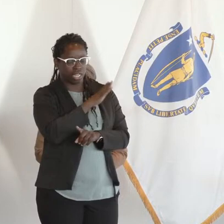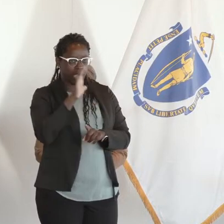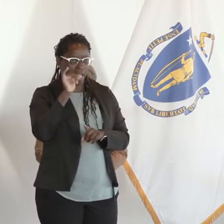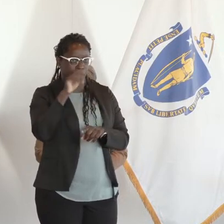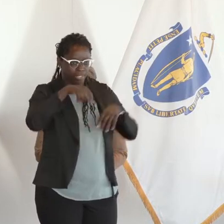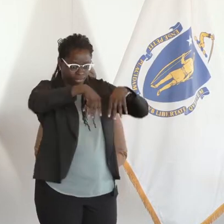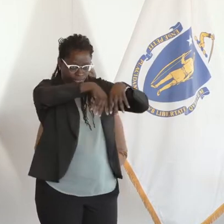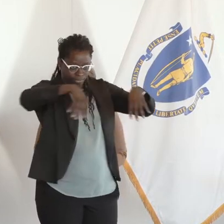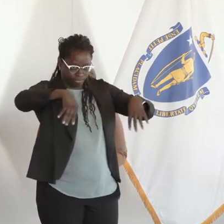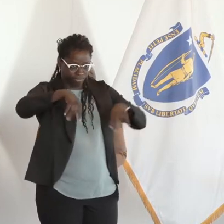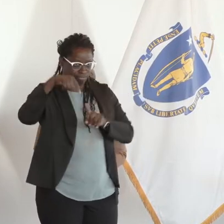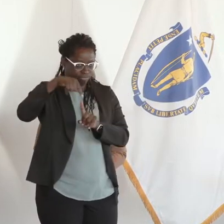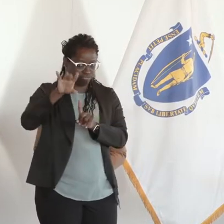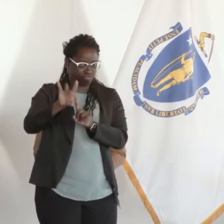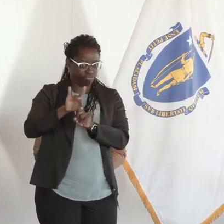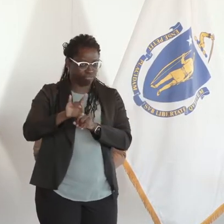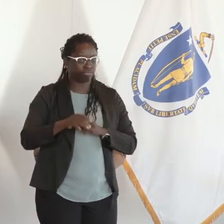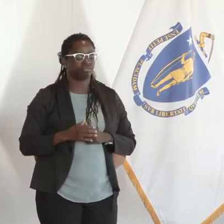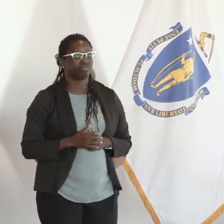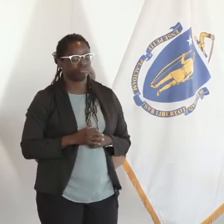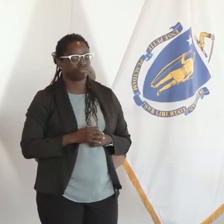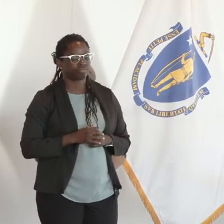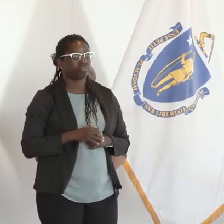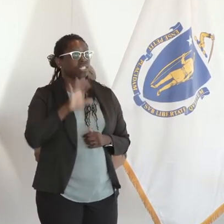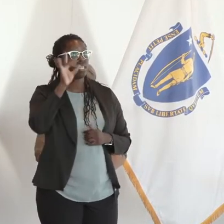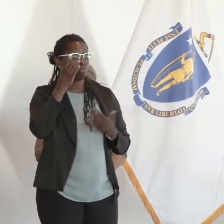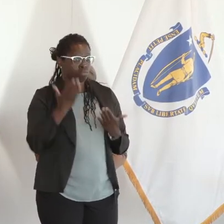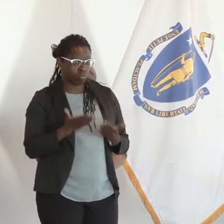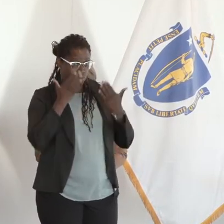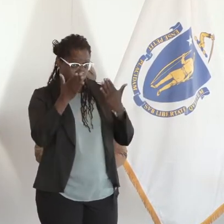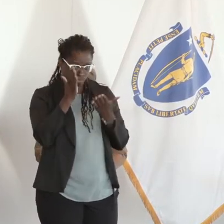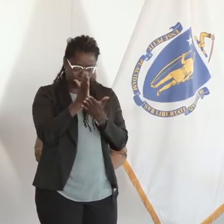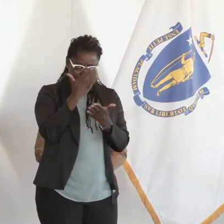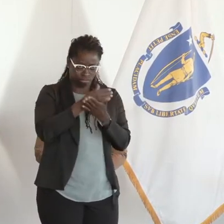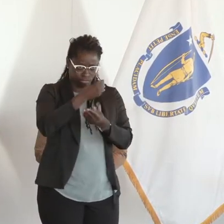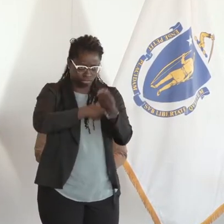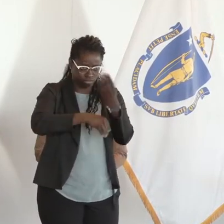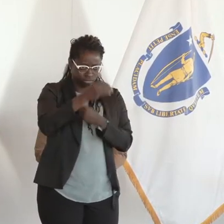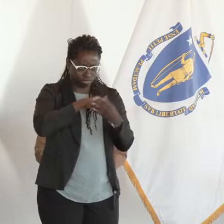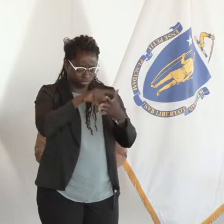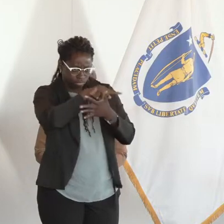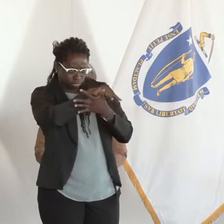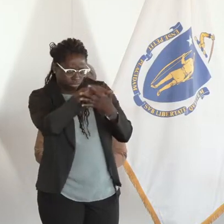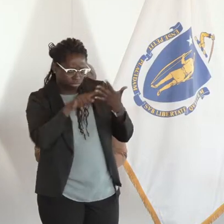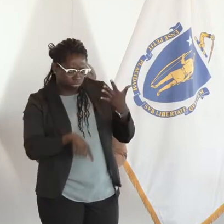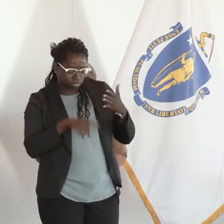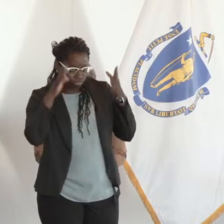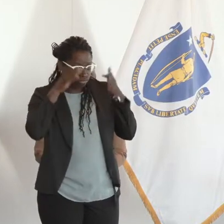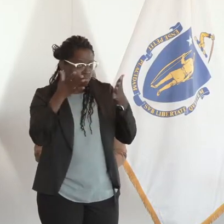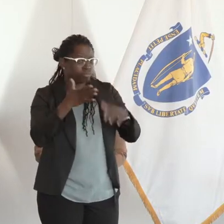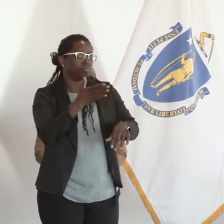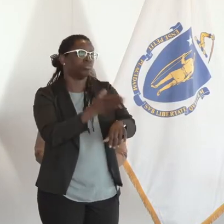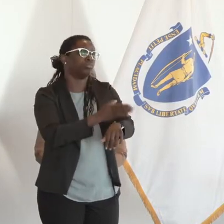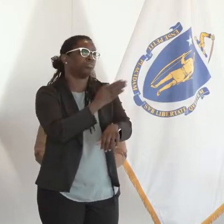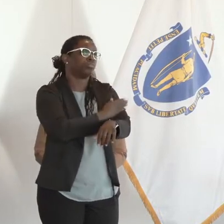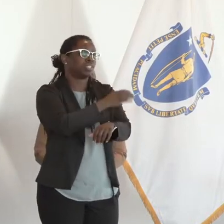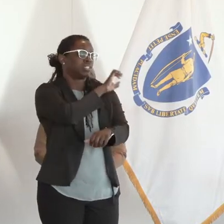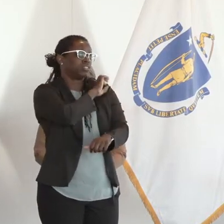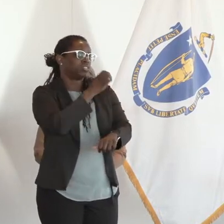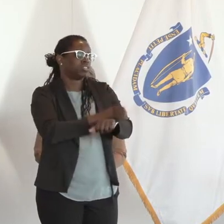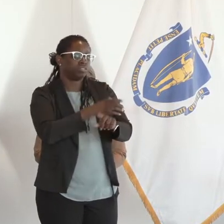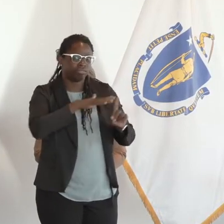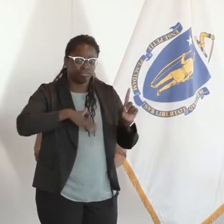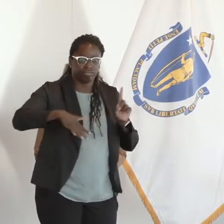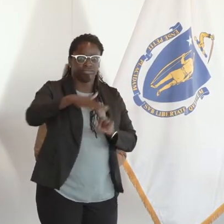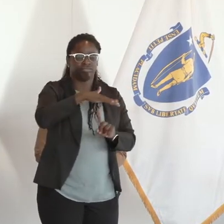state budgets to environmental purposes, and she has launched major initiatives to decarbonize the state's housing